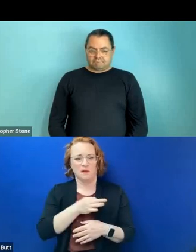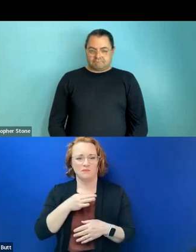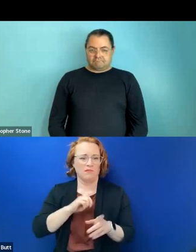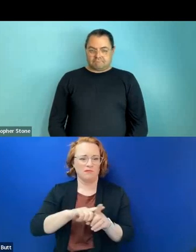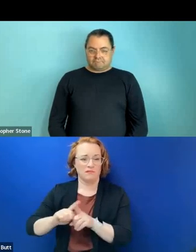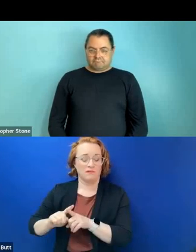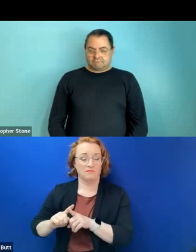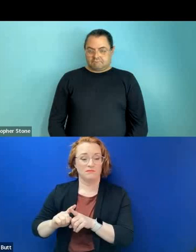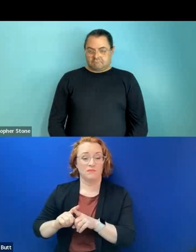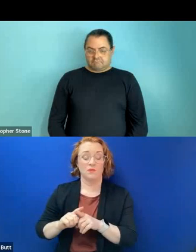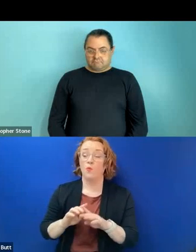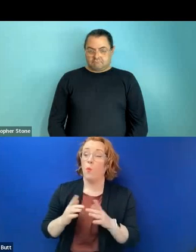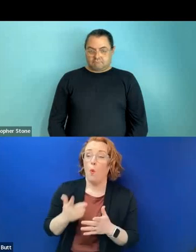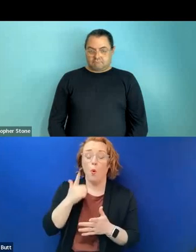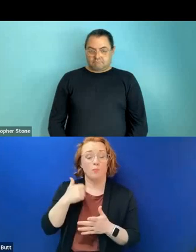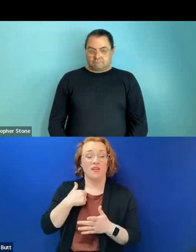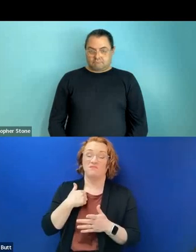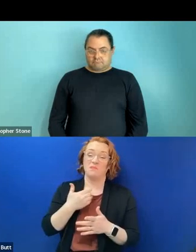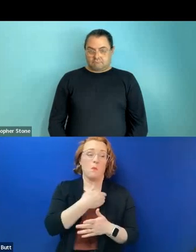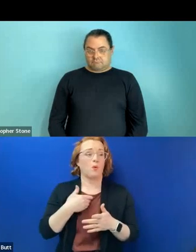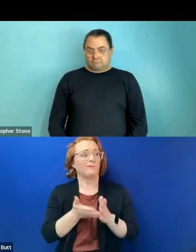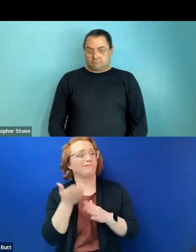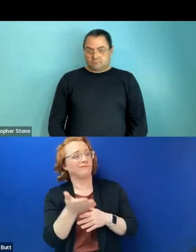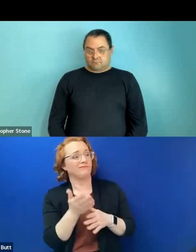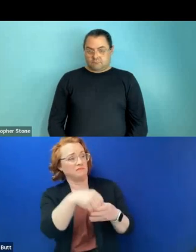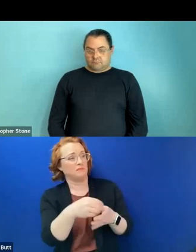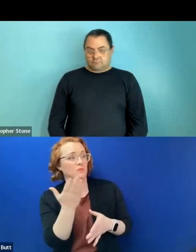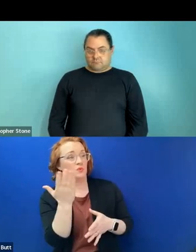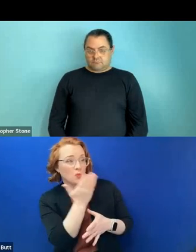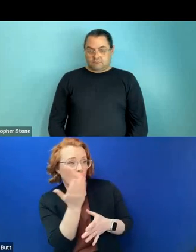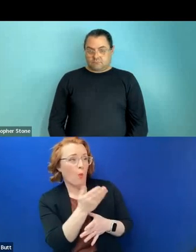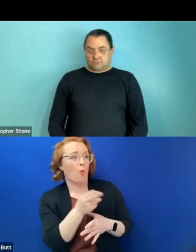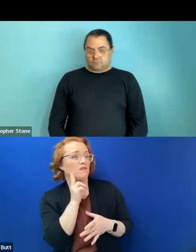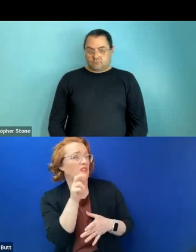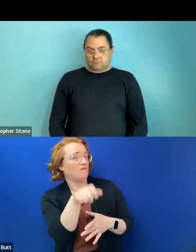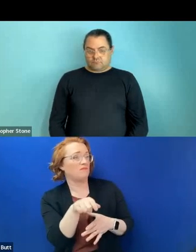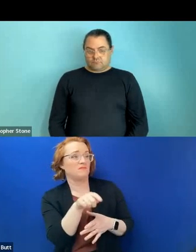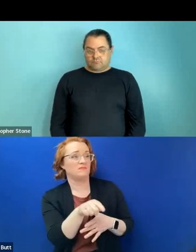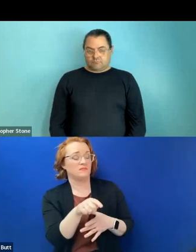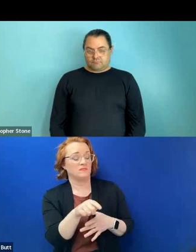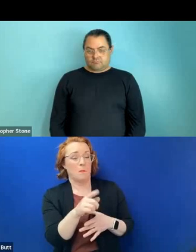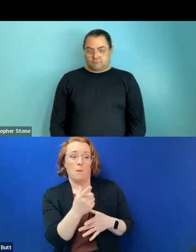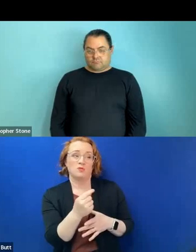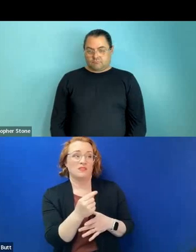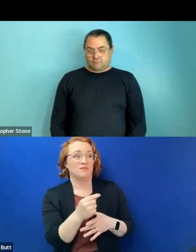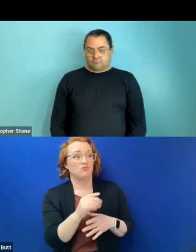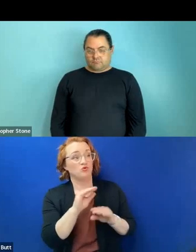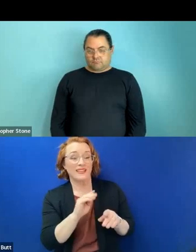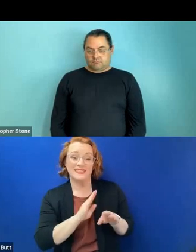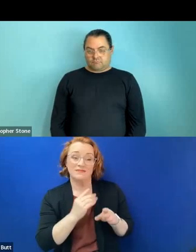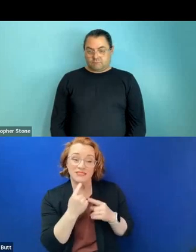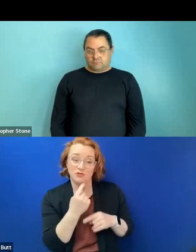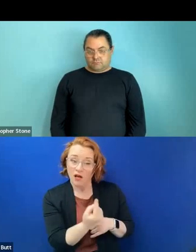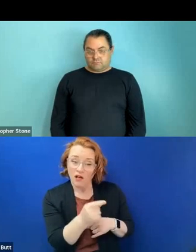might also be that I'm in a school in the morning for a deaf person who is training to become a teacher. And